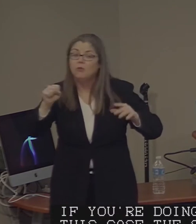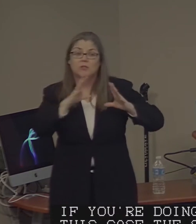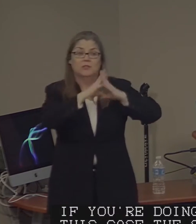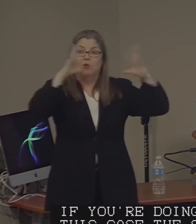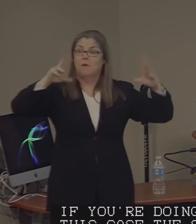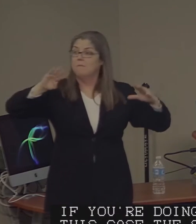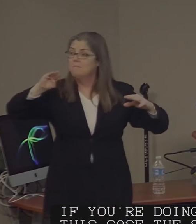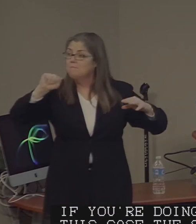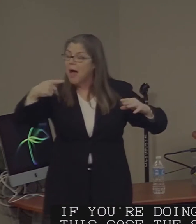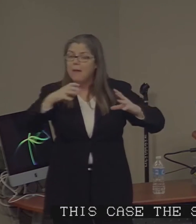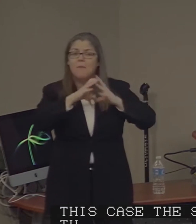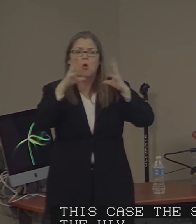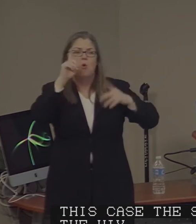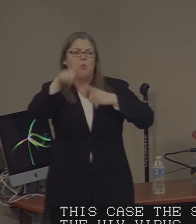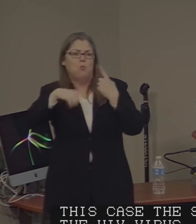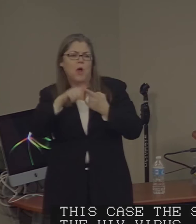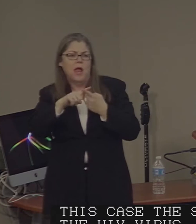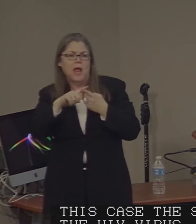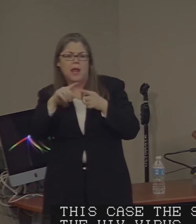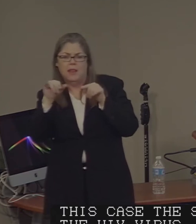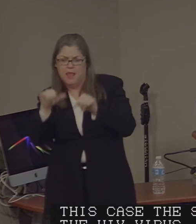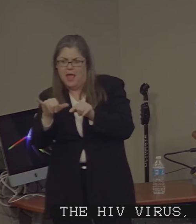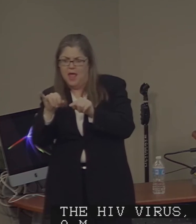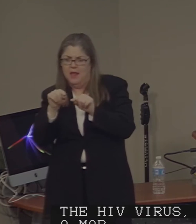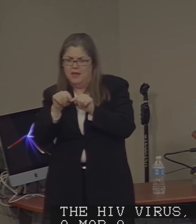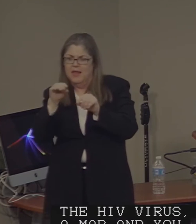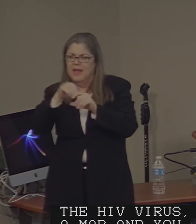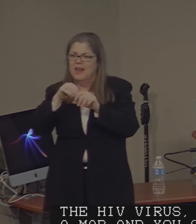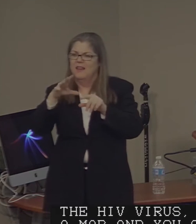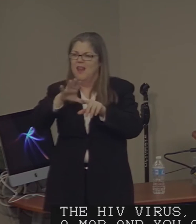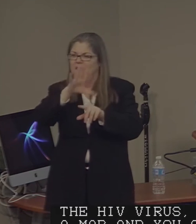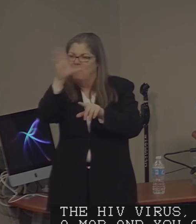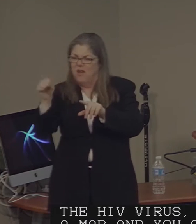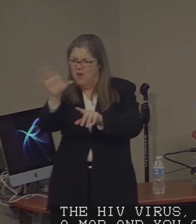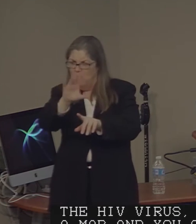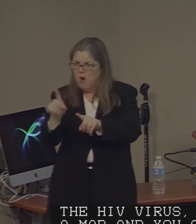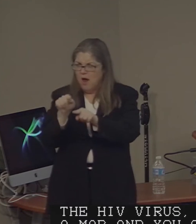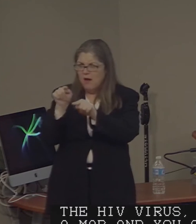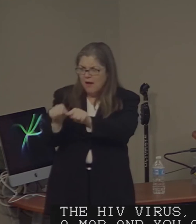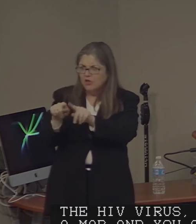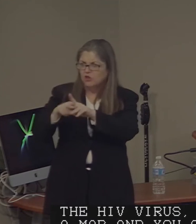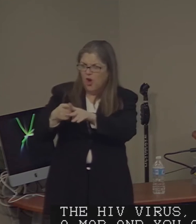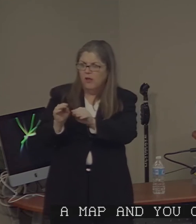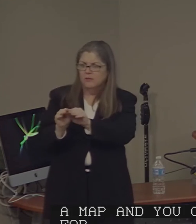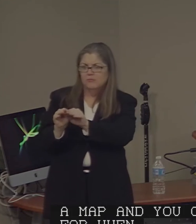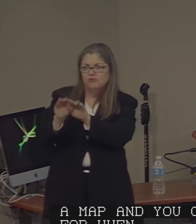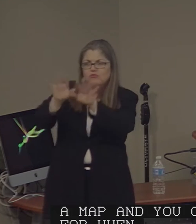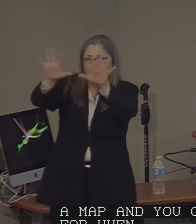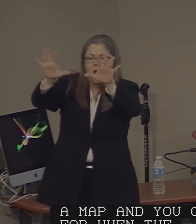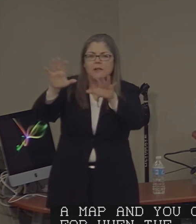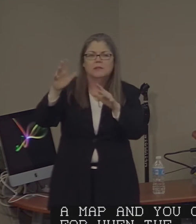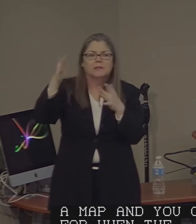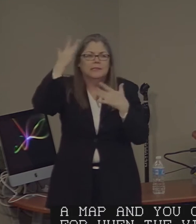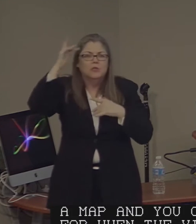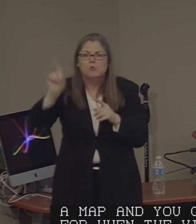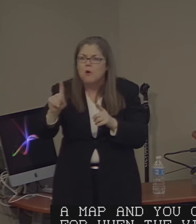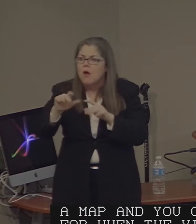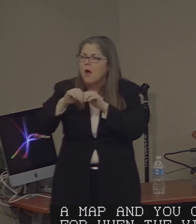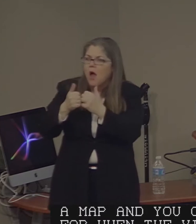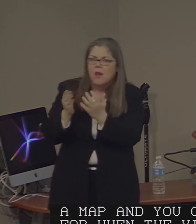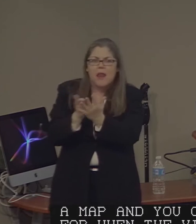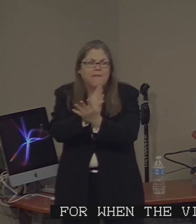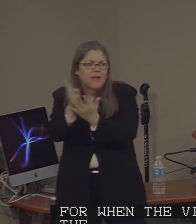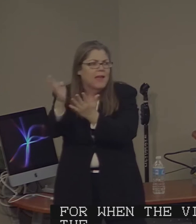for when the virus was where in the Congo, and you can really get a great idea of spread and so